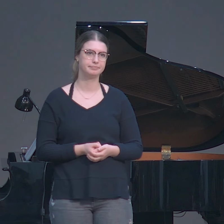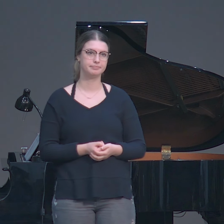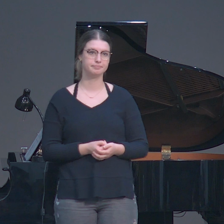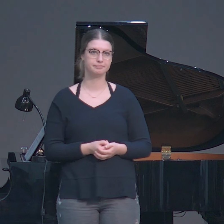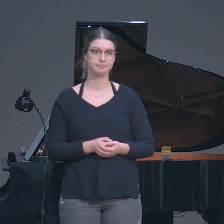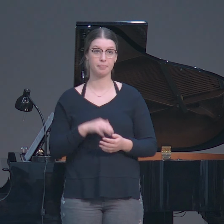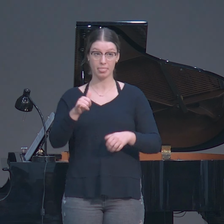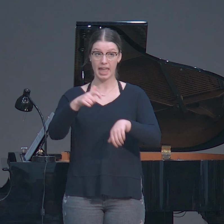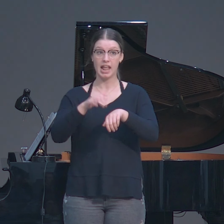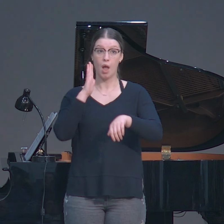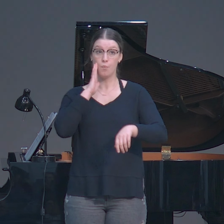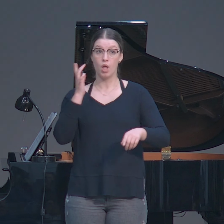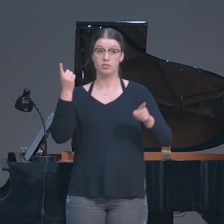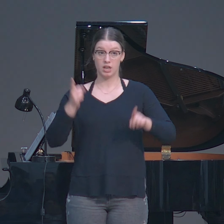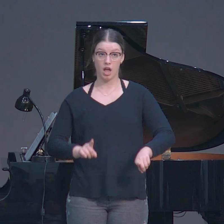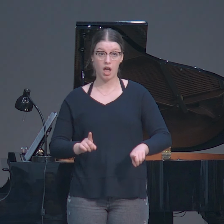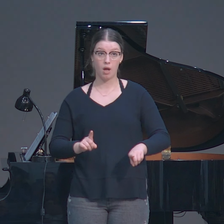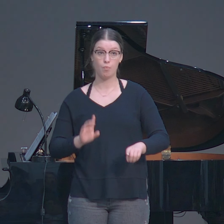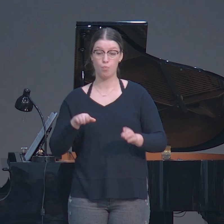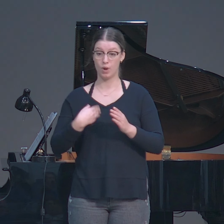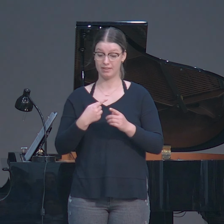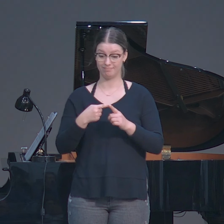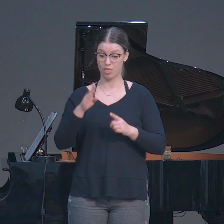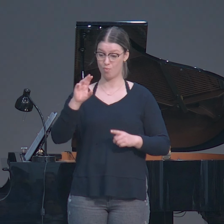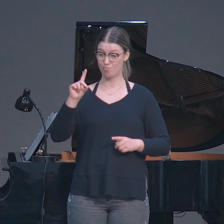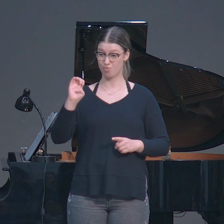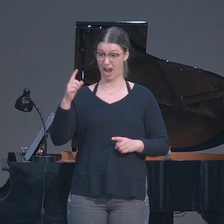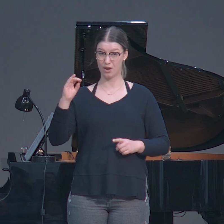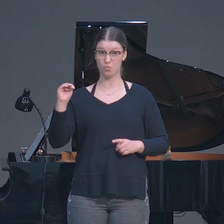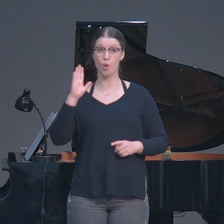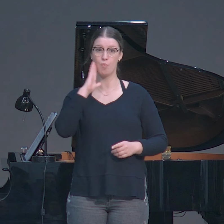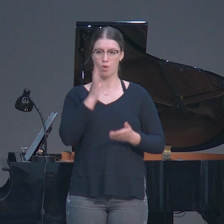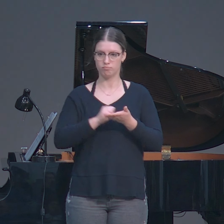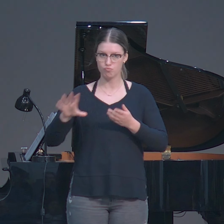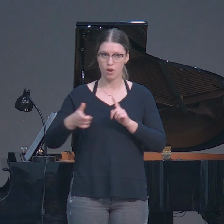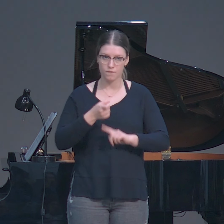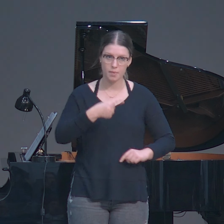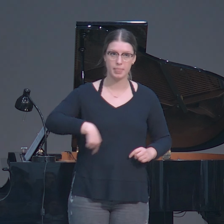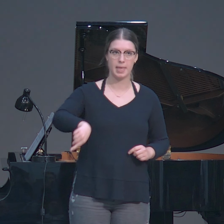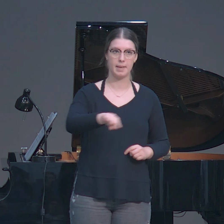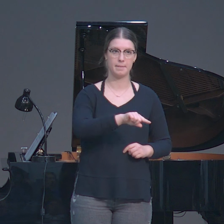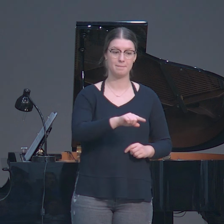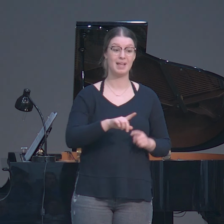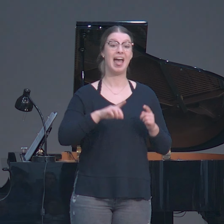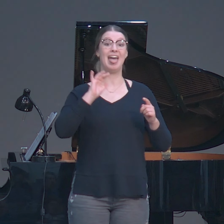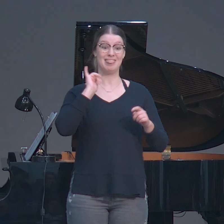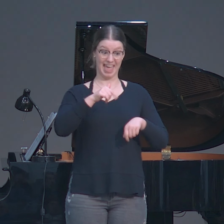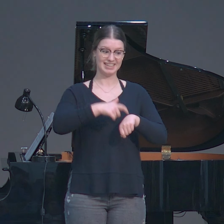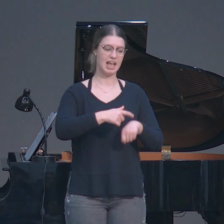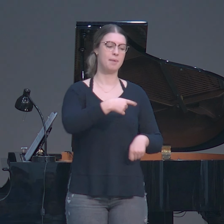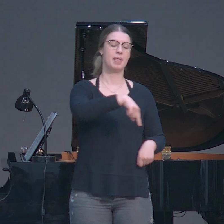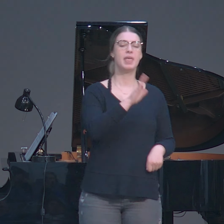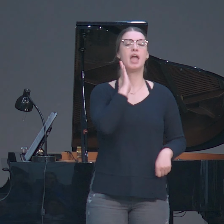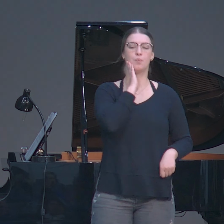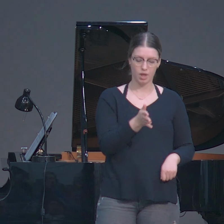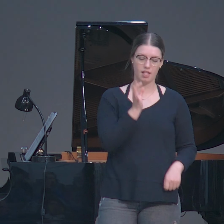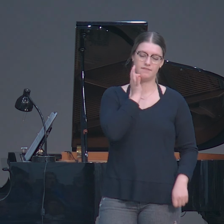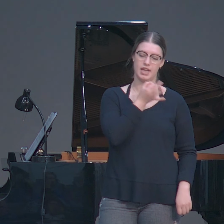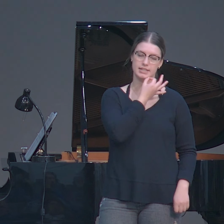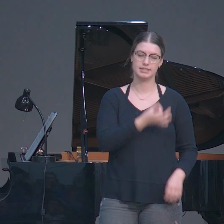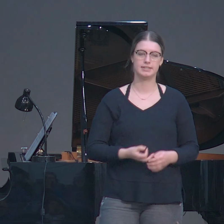The days will come when the bridegroom is taken away from them, and then they